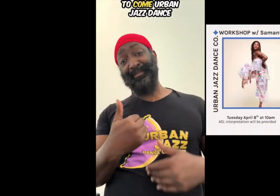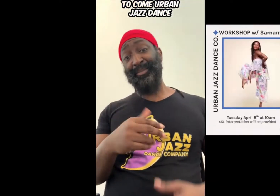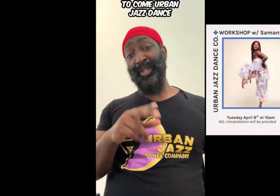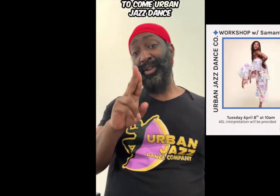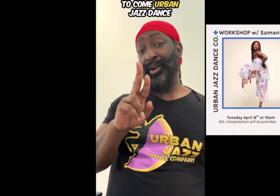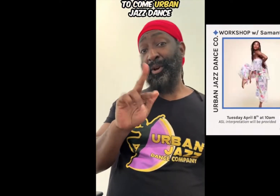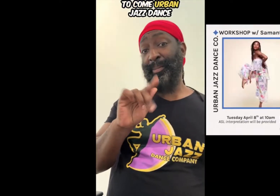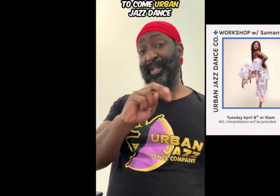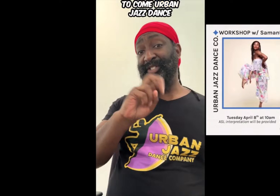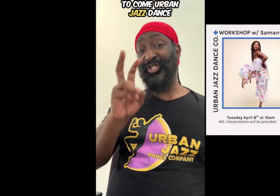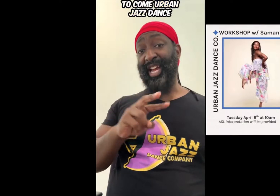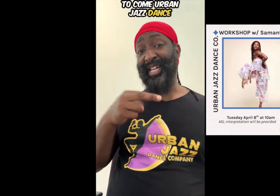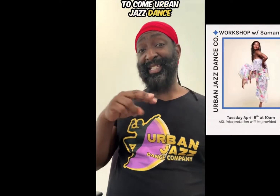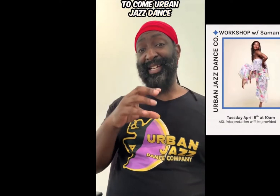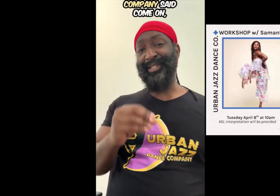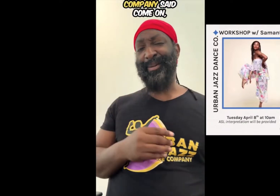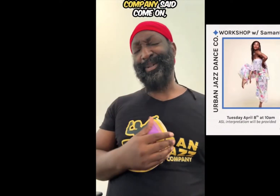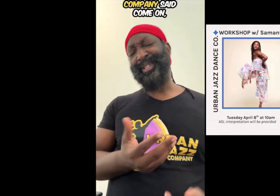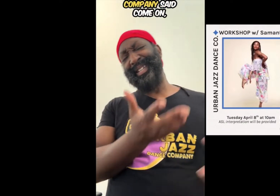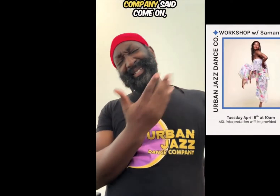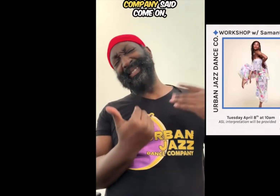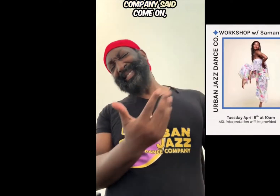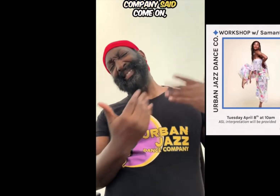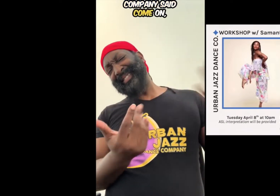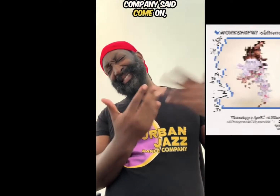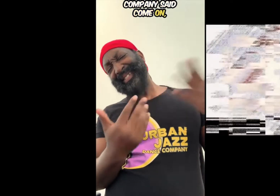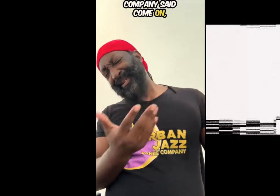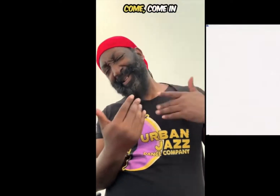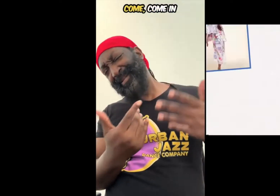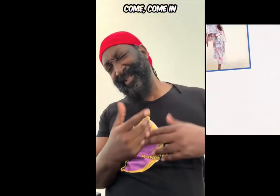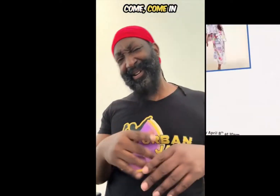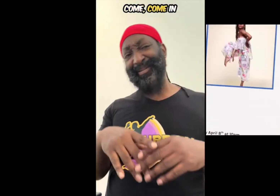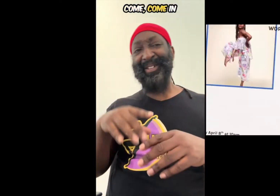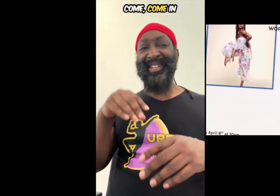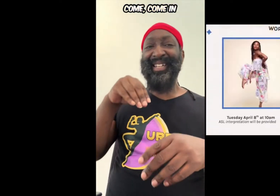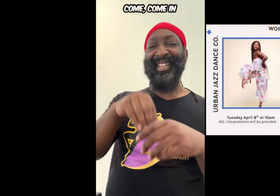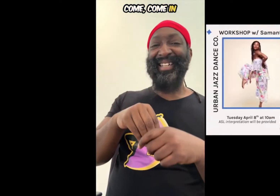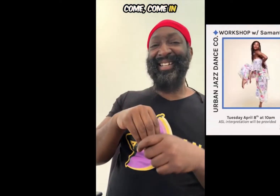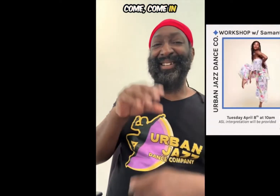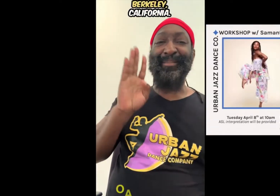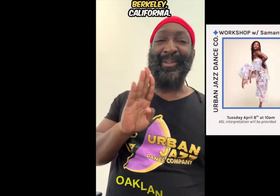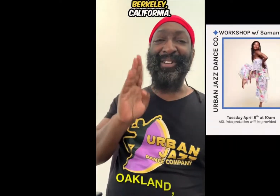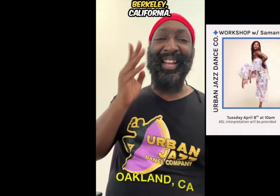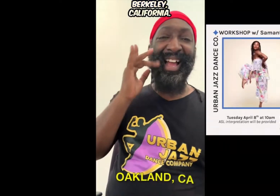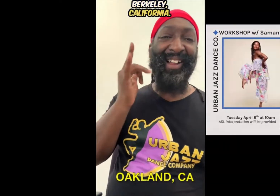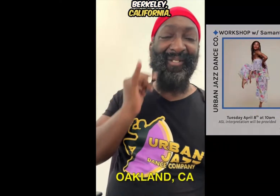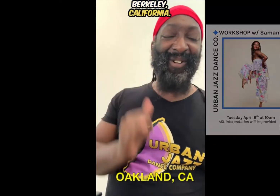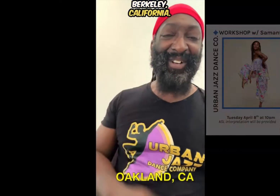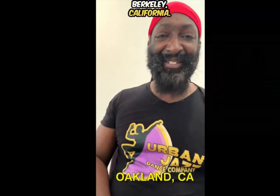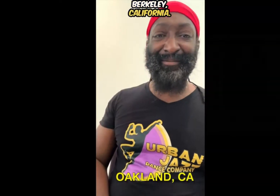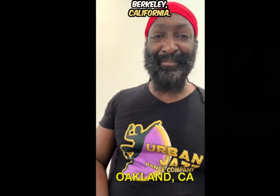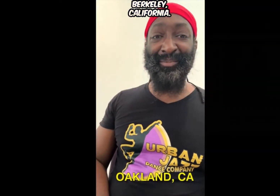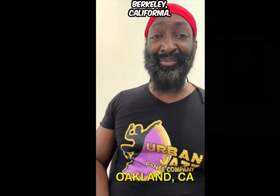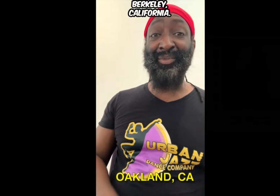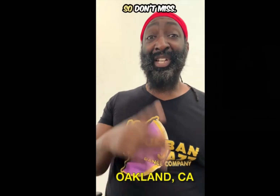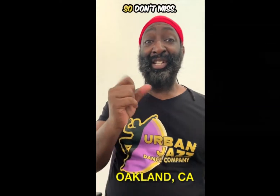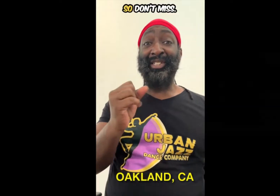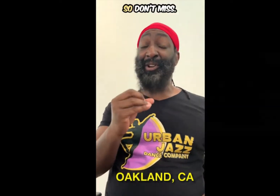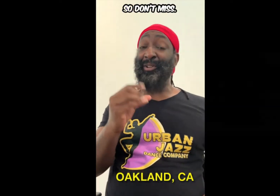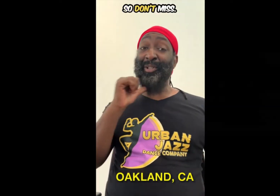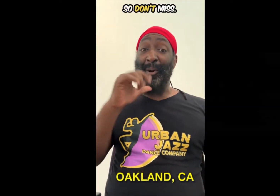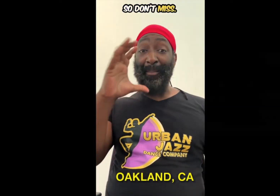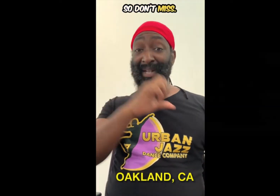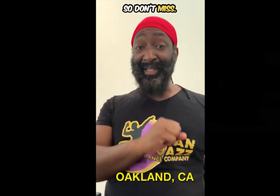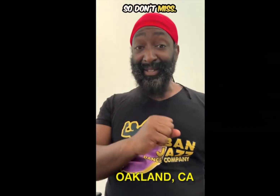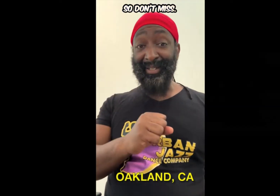come. Urban Child Dance Company, like, come, in Berkeley, California.